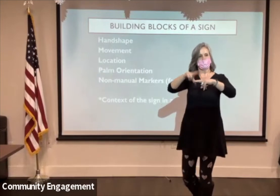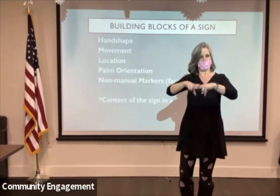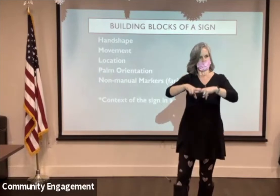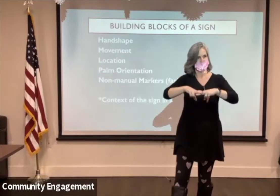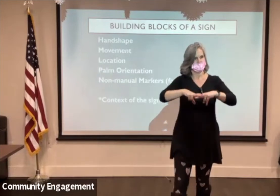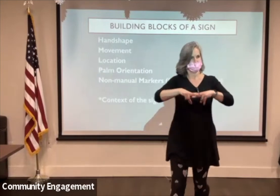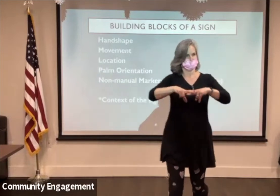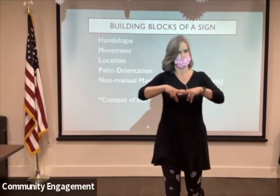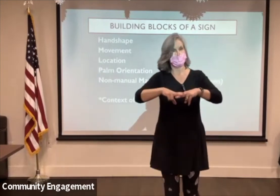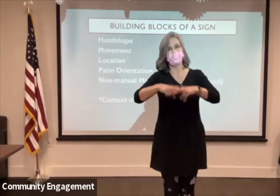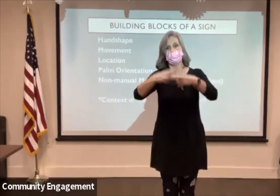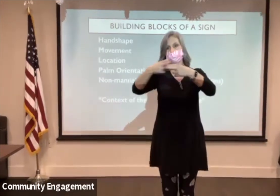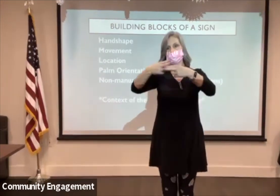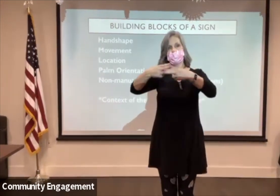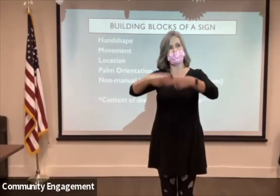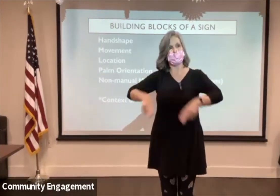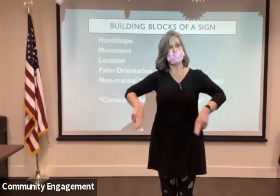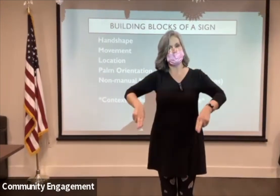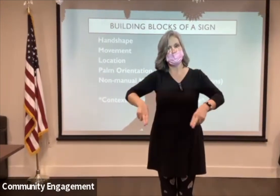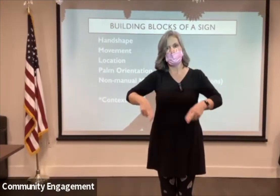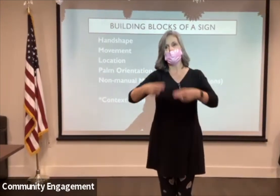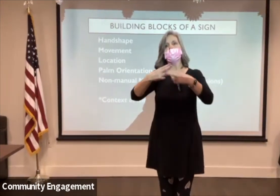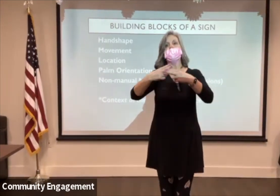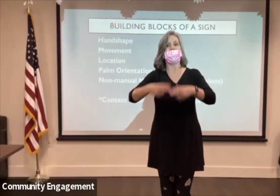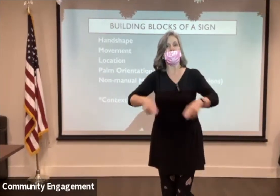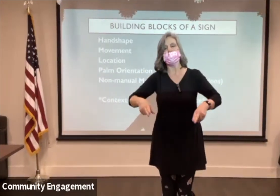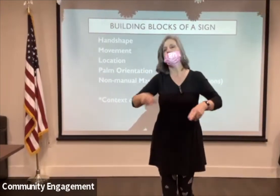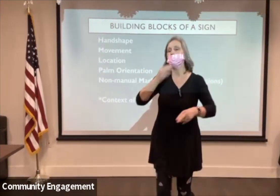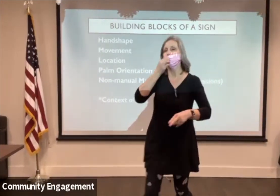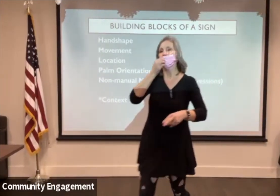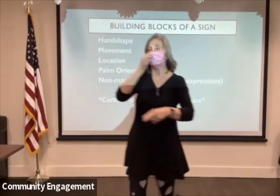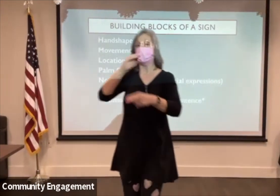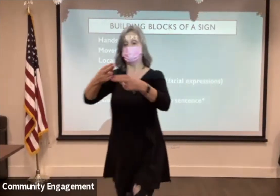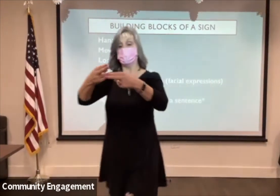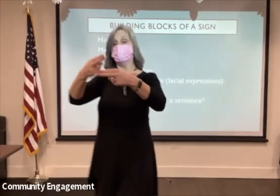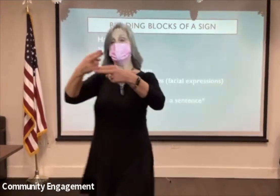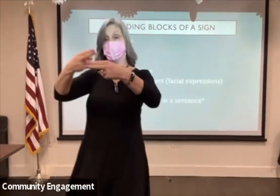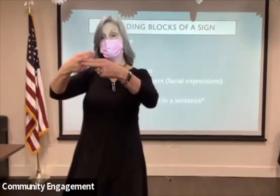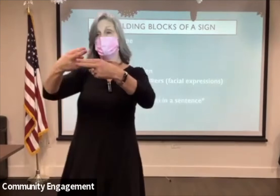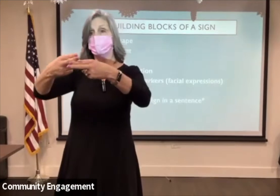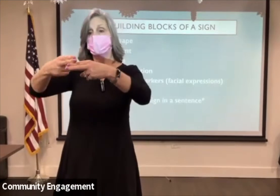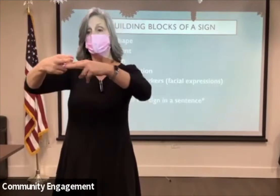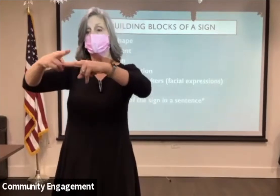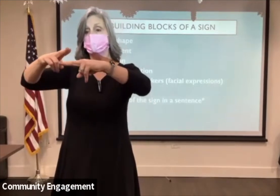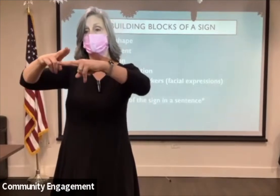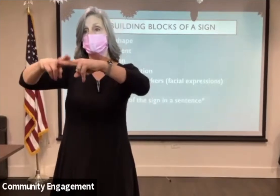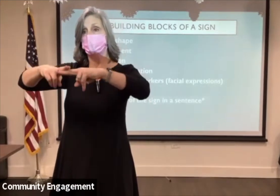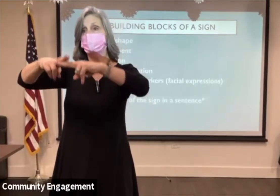sit. Or if I do it like this, it becomes egg. Sure, if I do name, you change it to this way, it